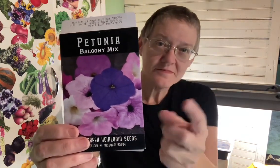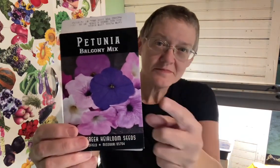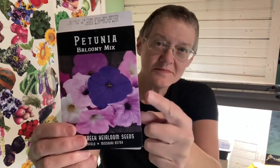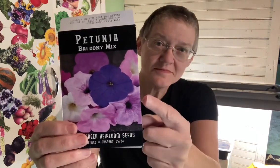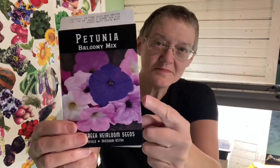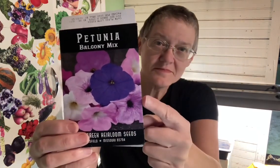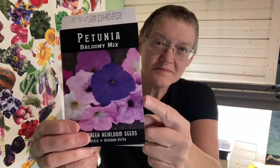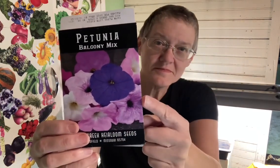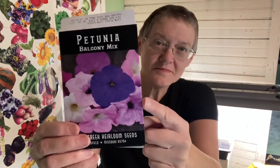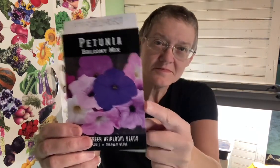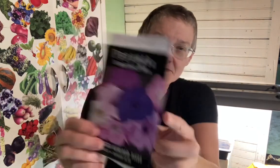balcony mix